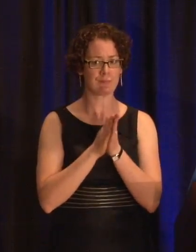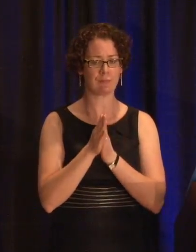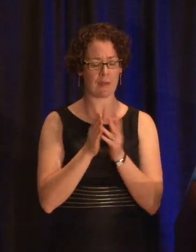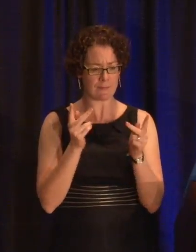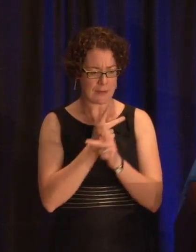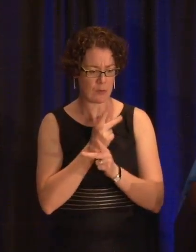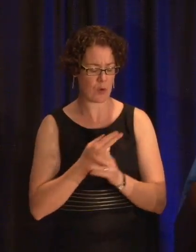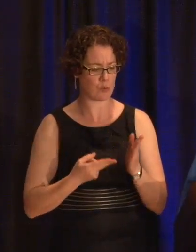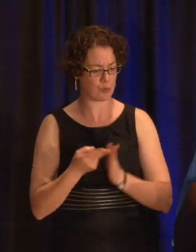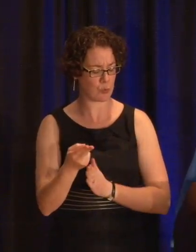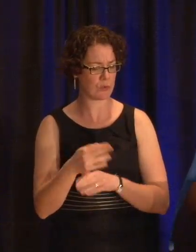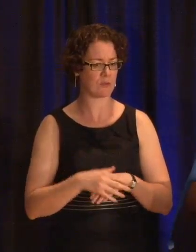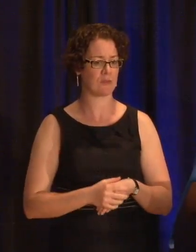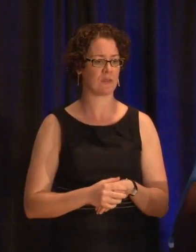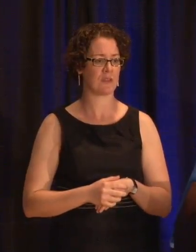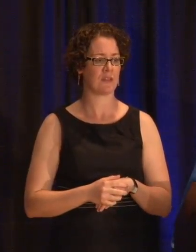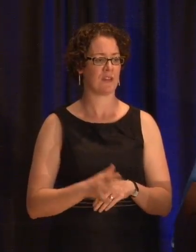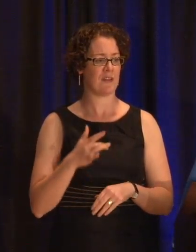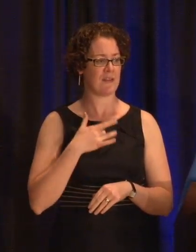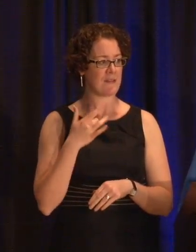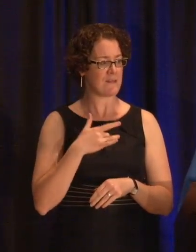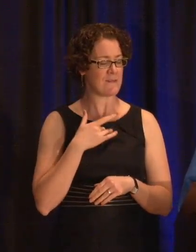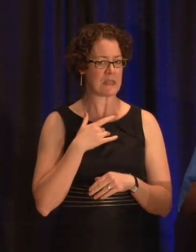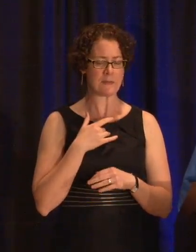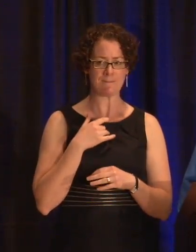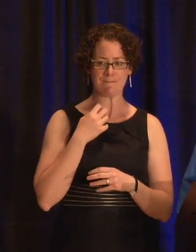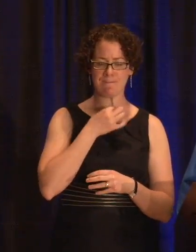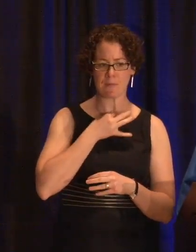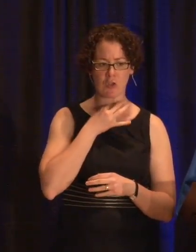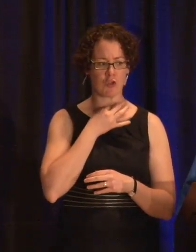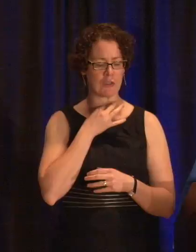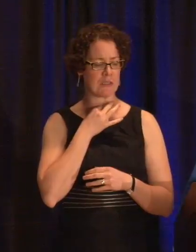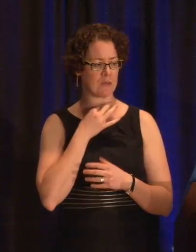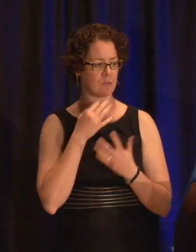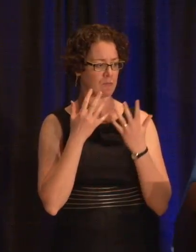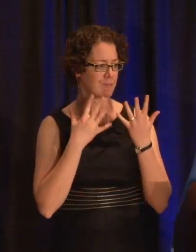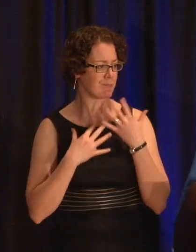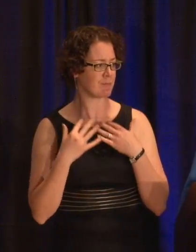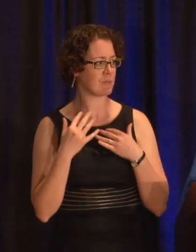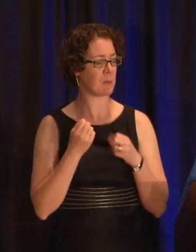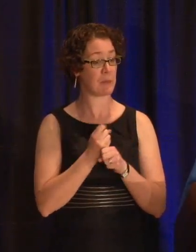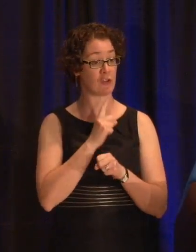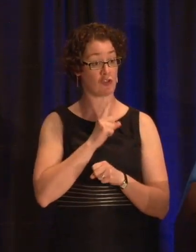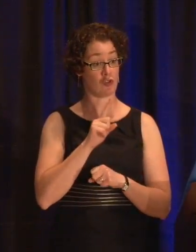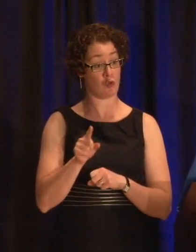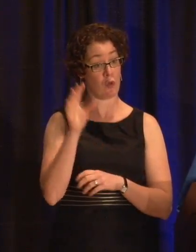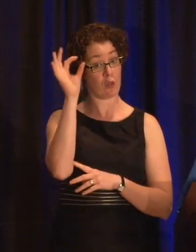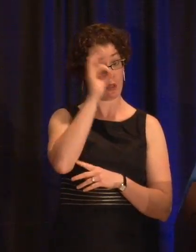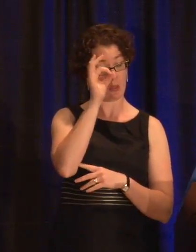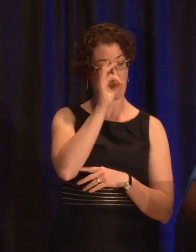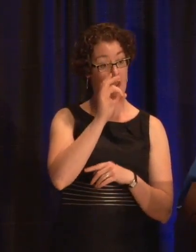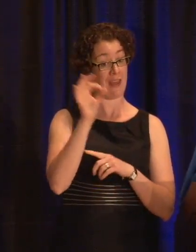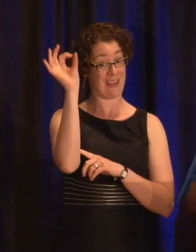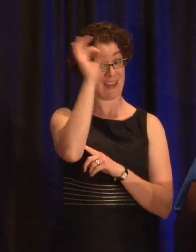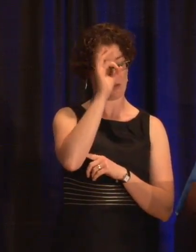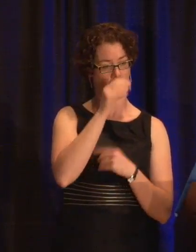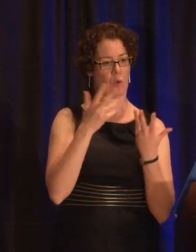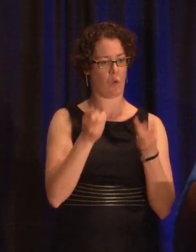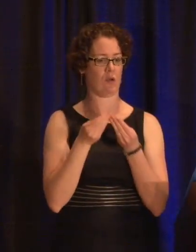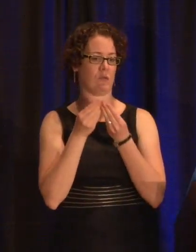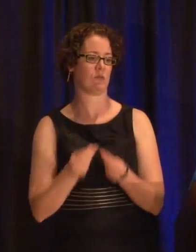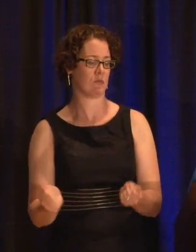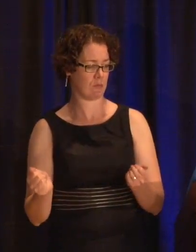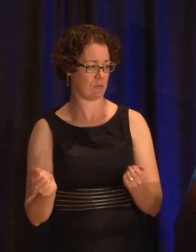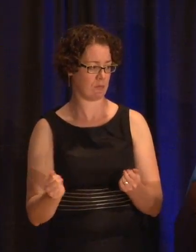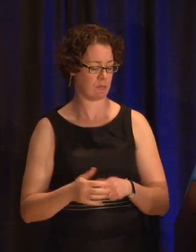truth. To feel the burning itch of curiosity requires both that you be ignorant and that you desire to relinquish